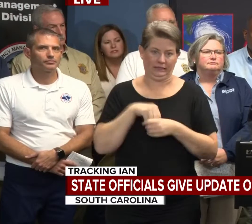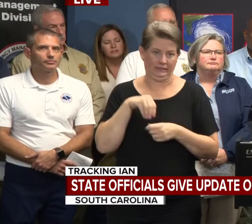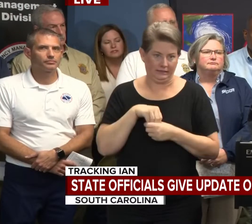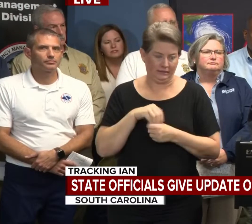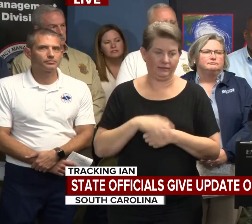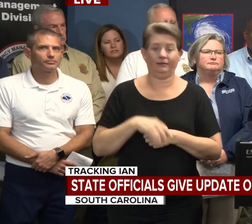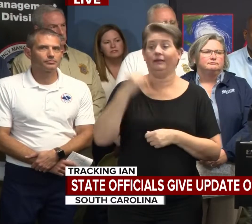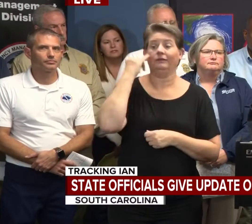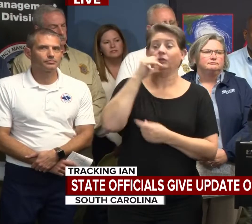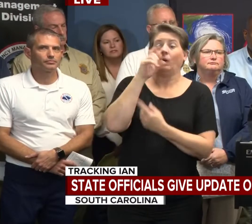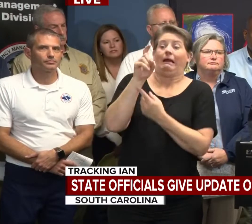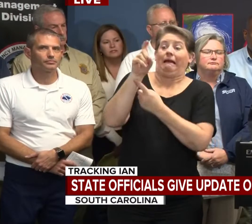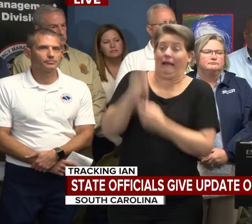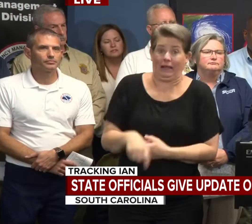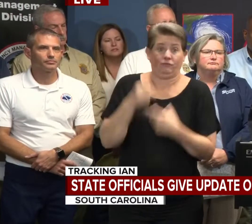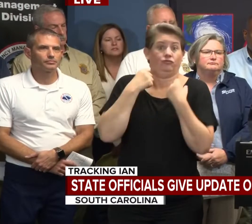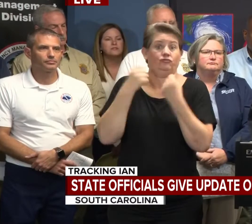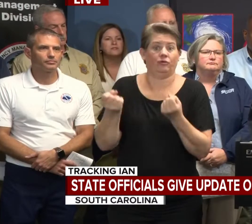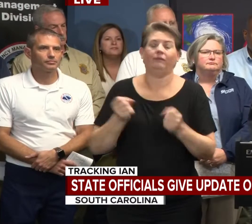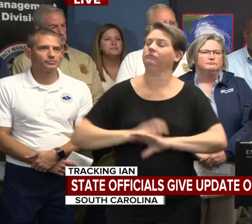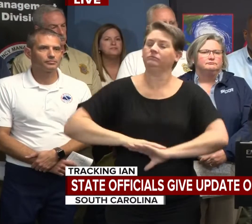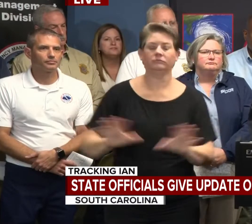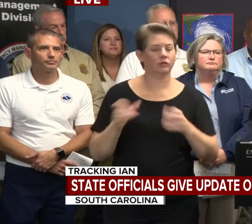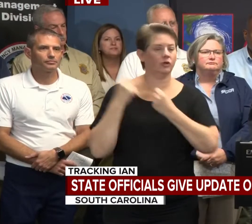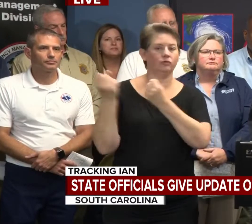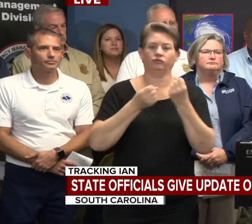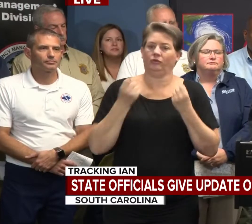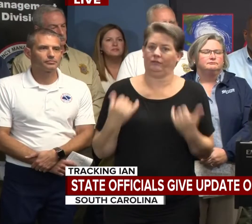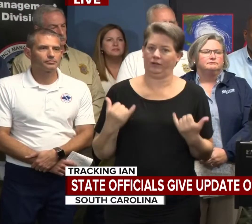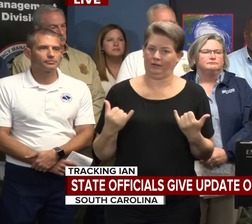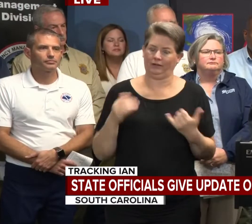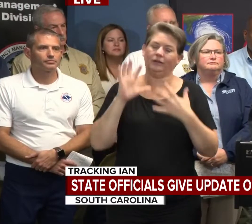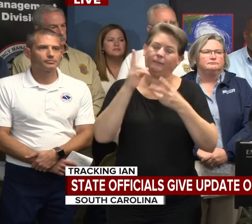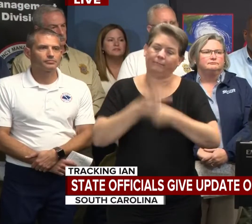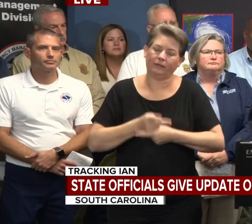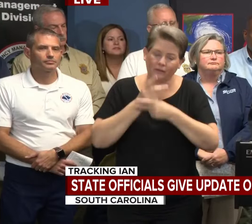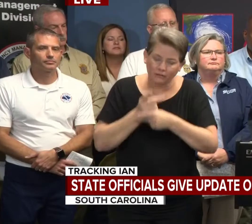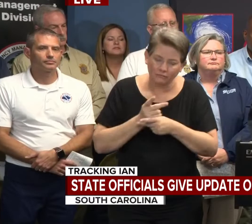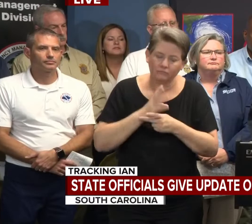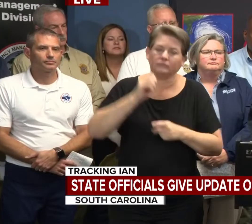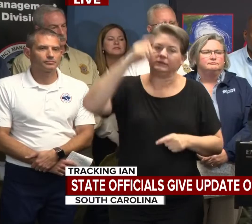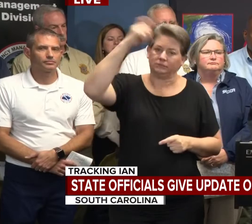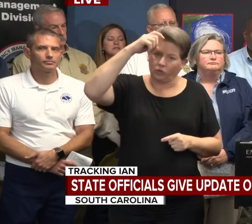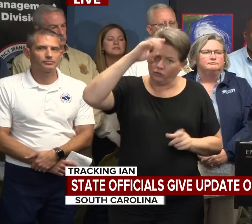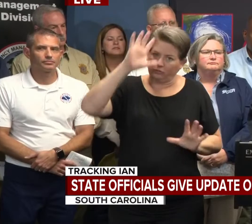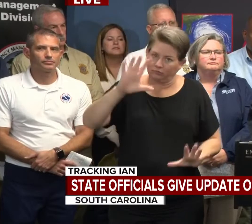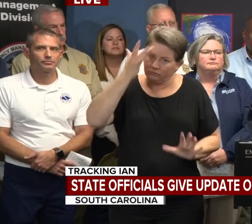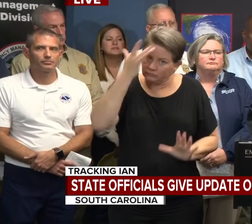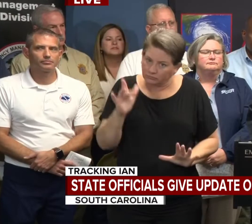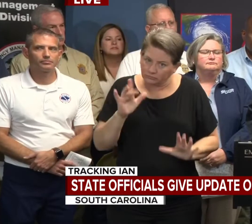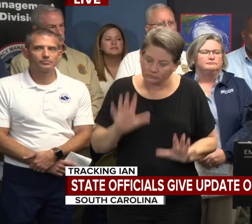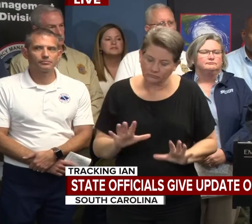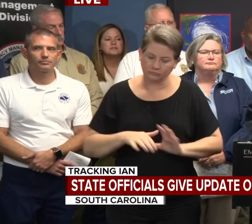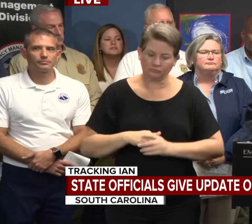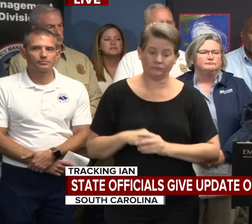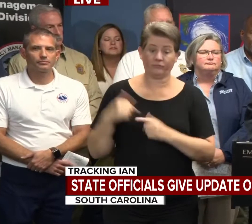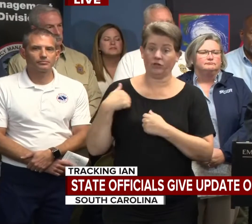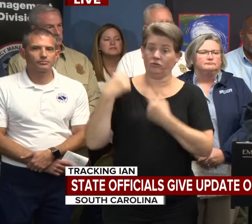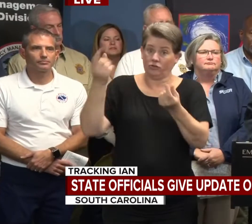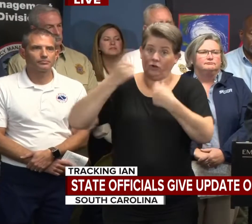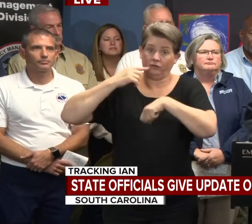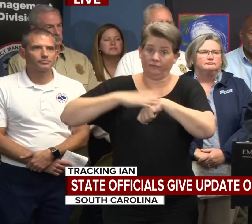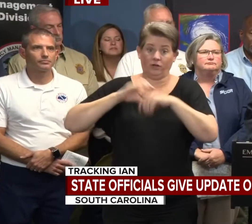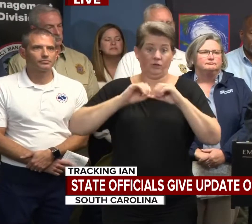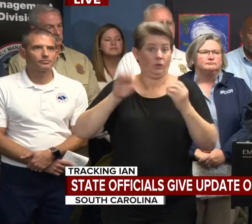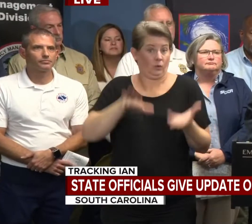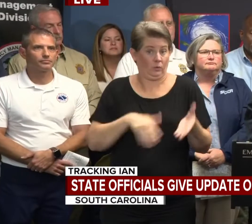drive anywhere, don't drive. Be careful and be smart. So far, fortunately, no deaths have